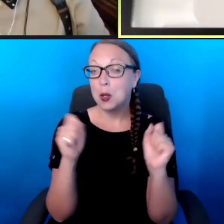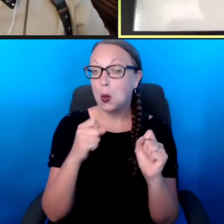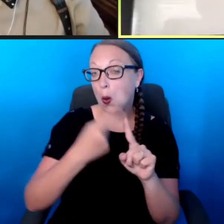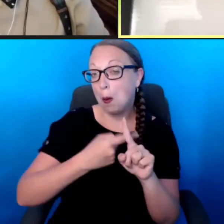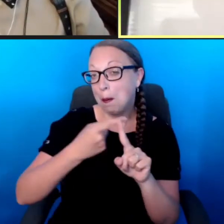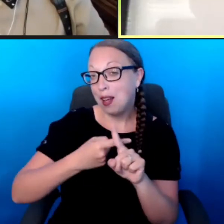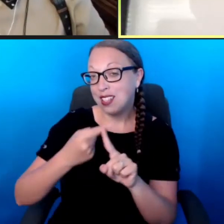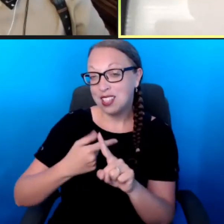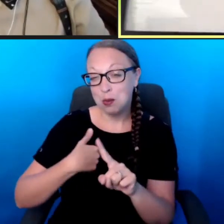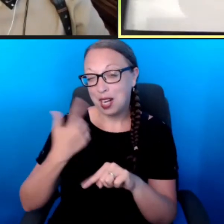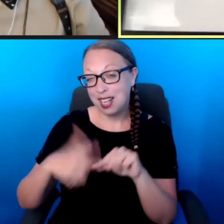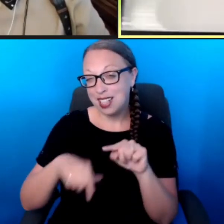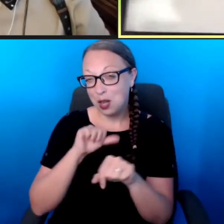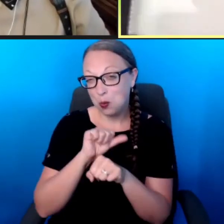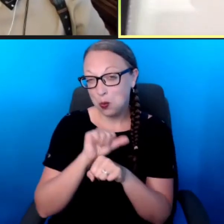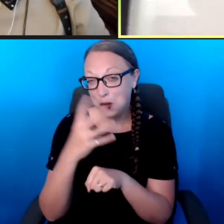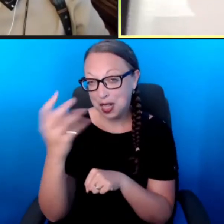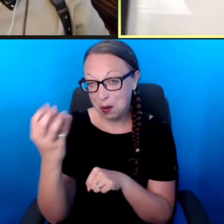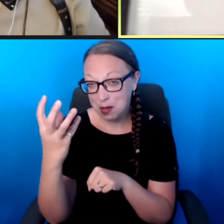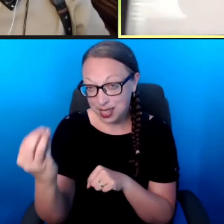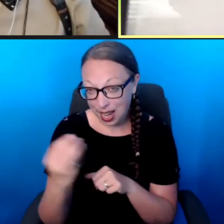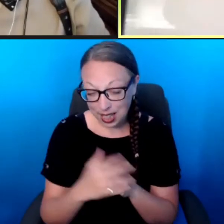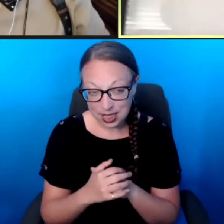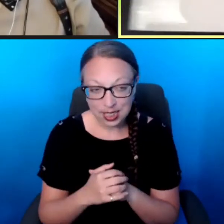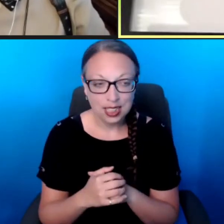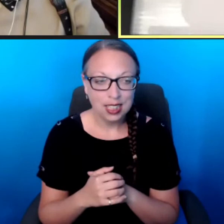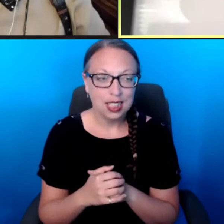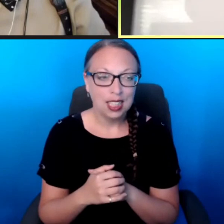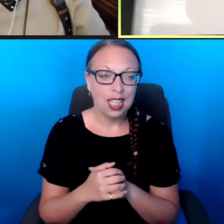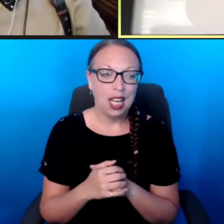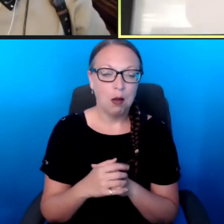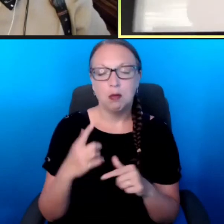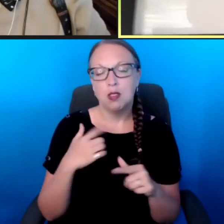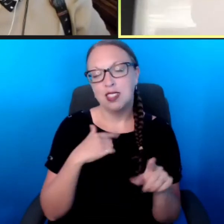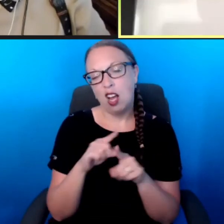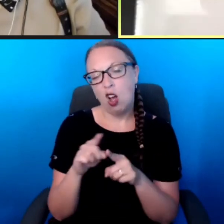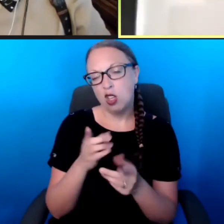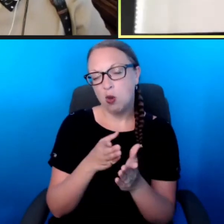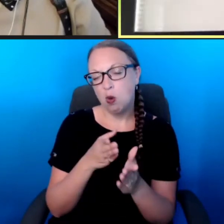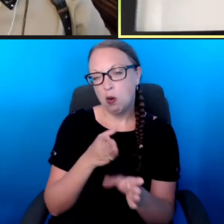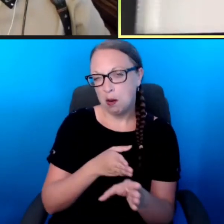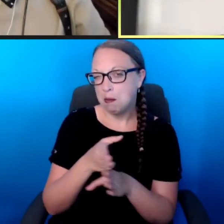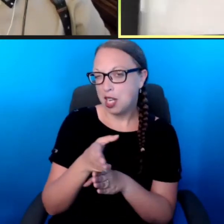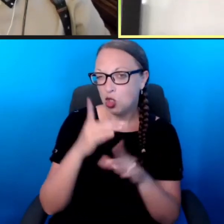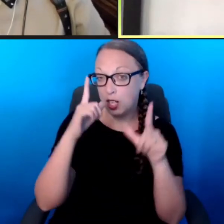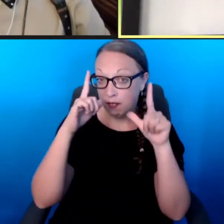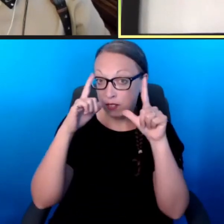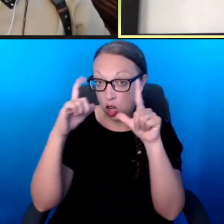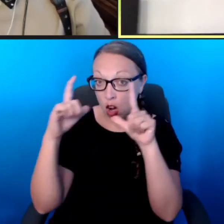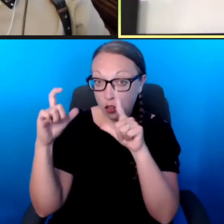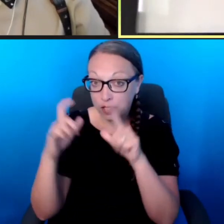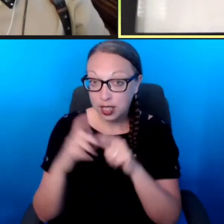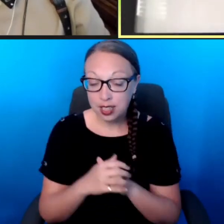work outside. I also majored in photography. These are